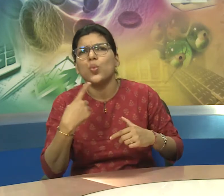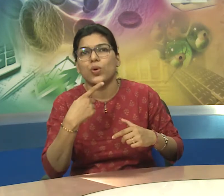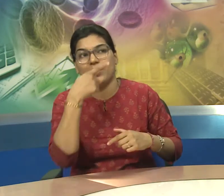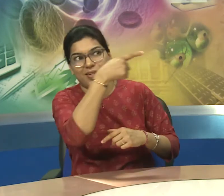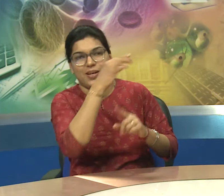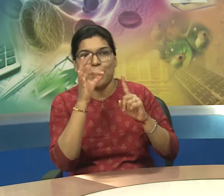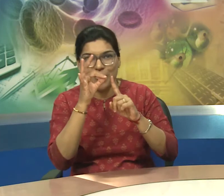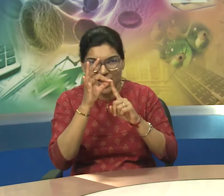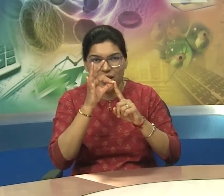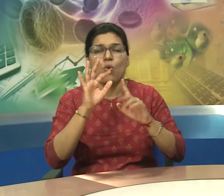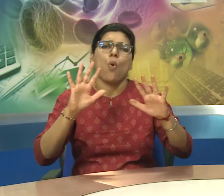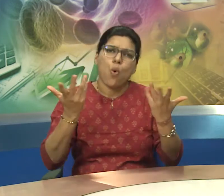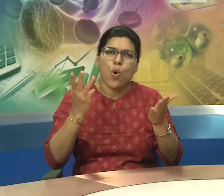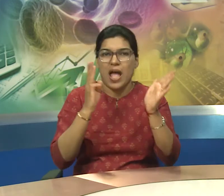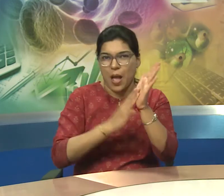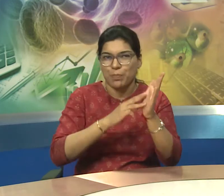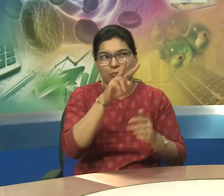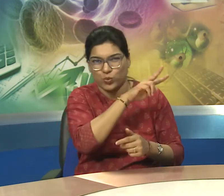wholesalers buy goods